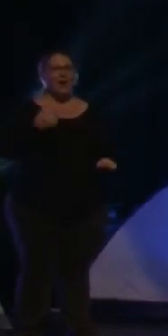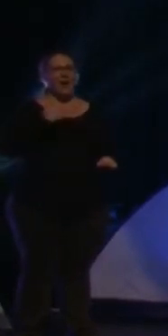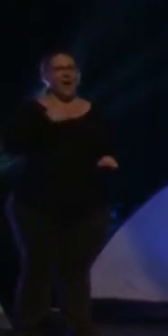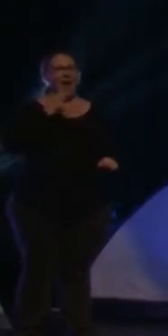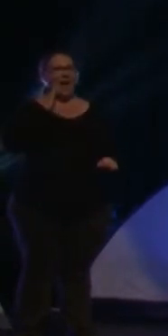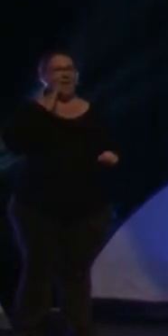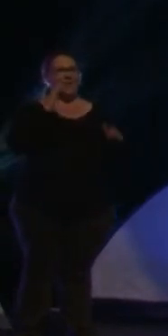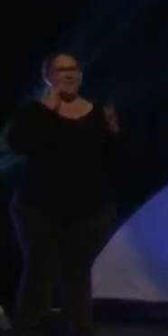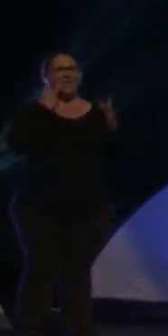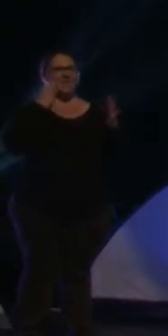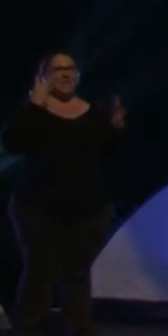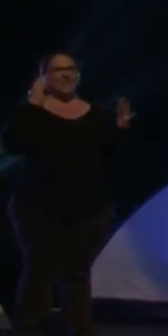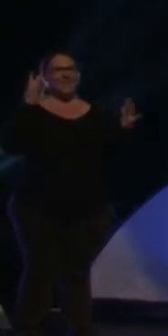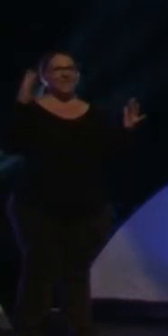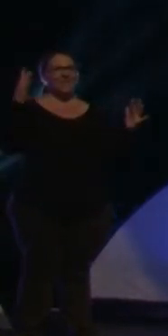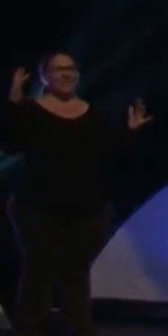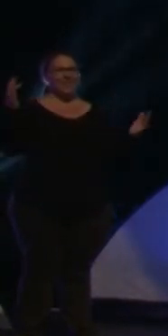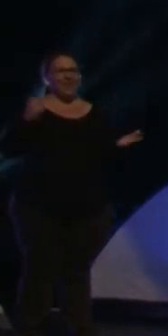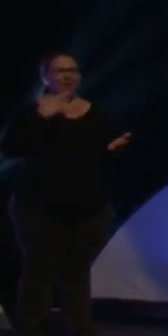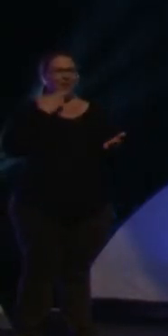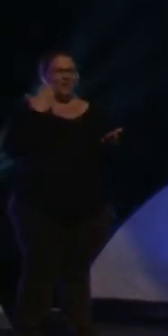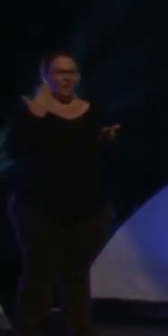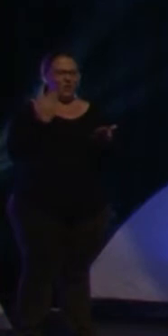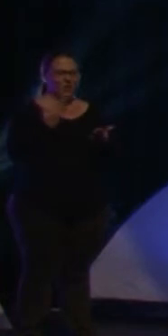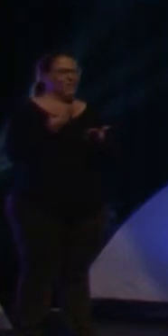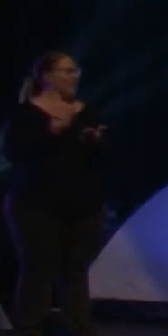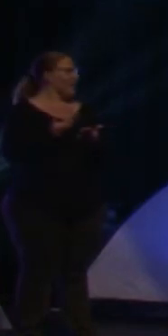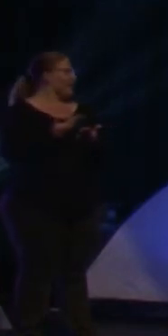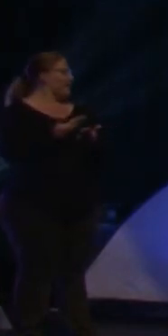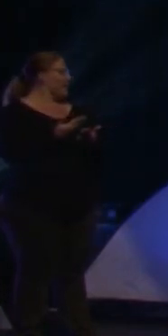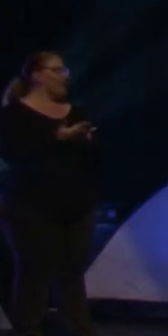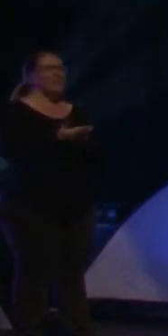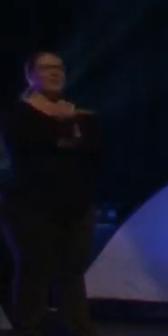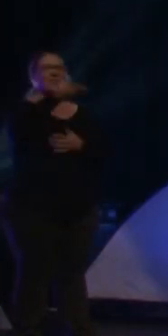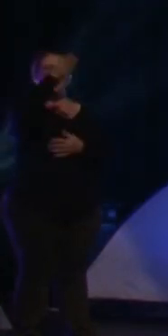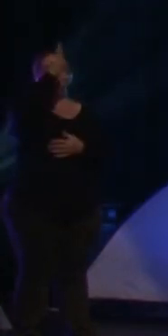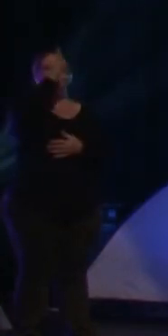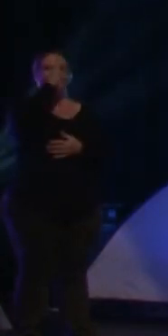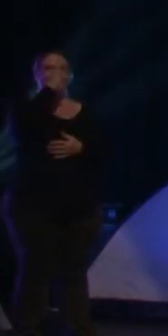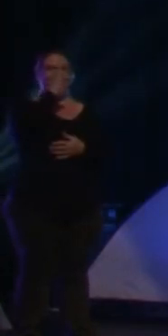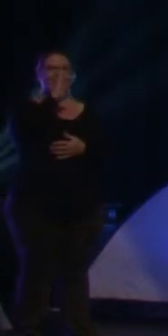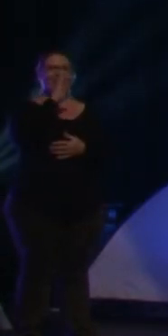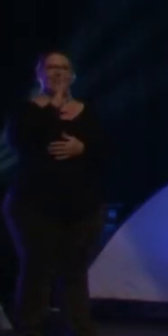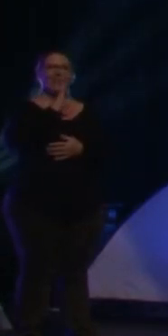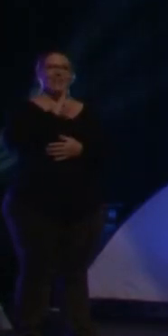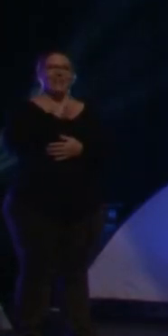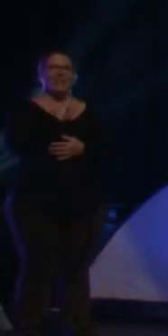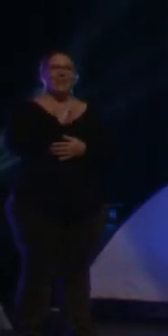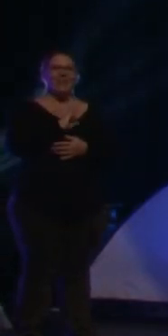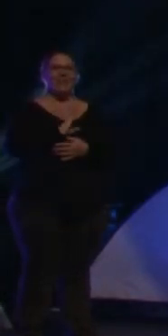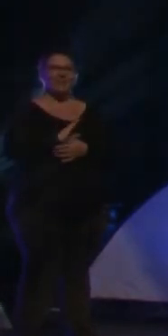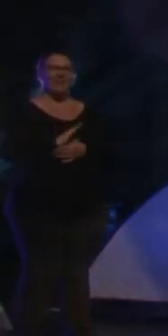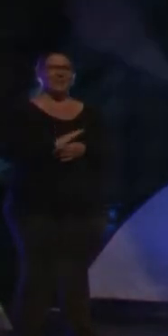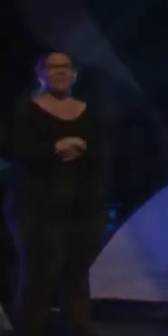able, oh, I will sing of the goodness of God.